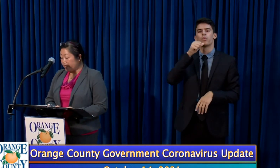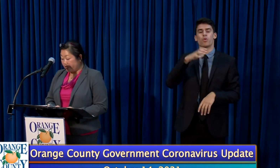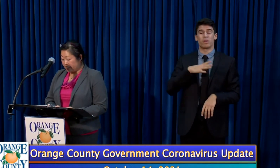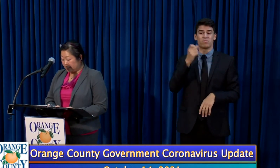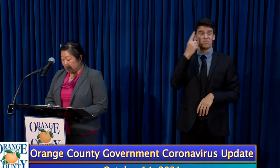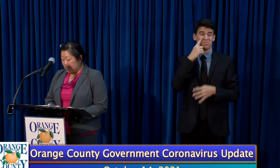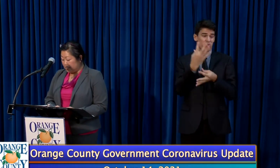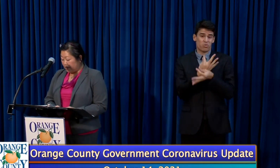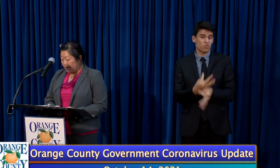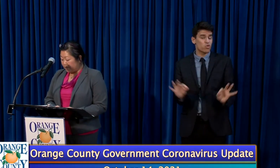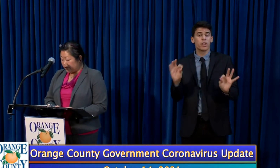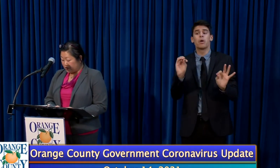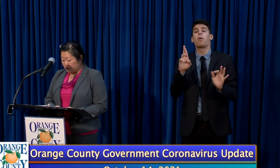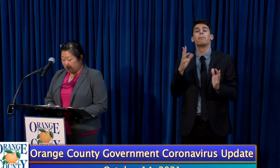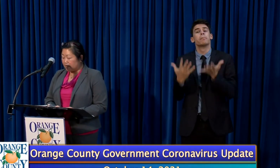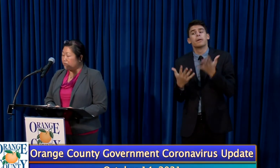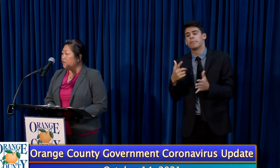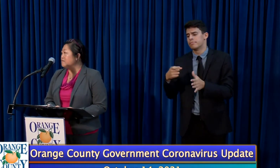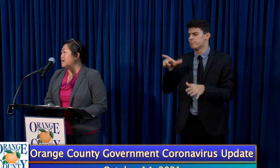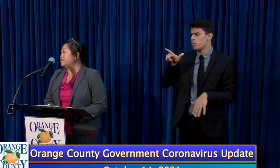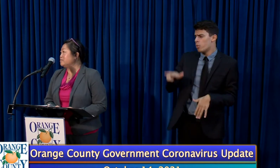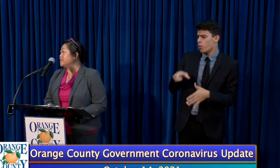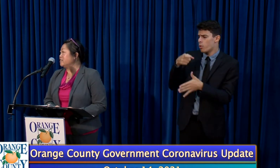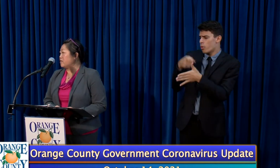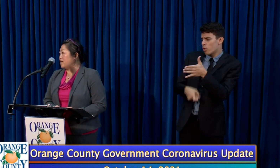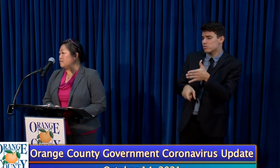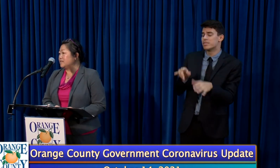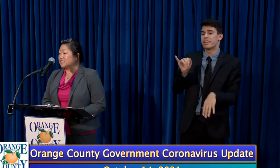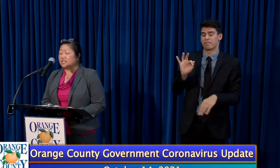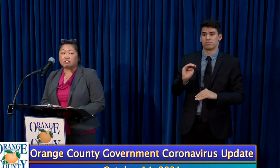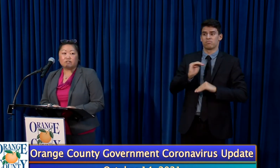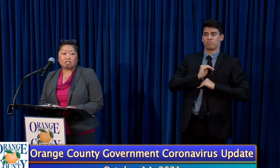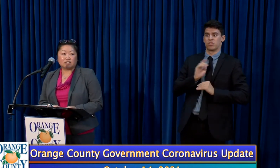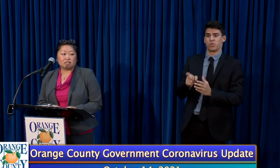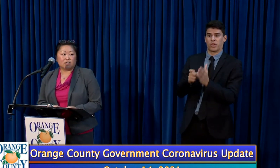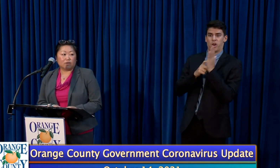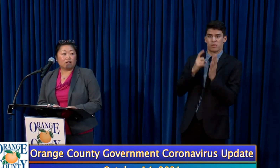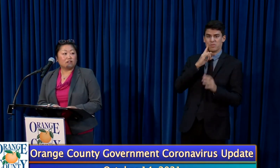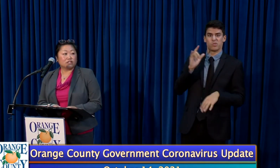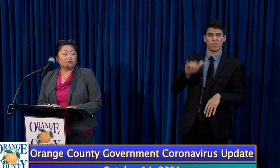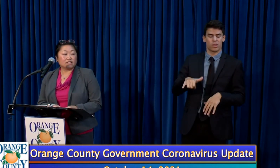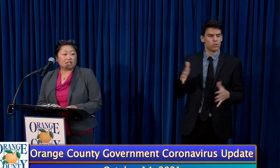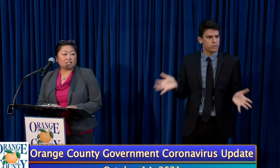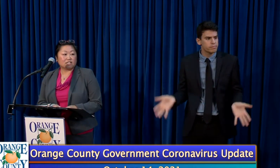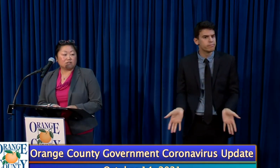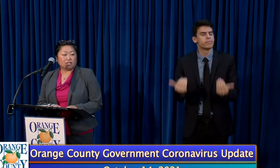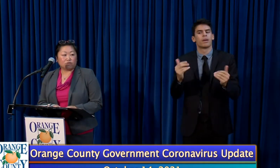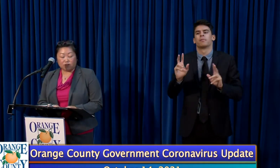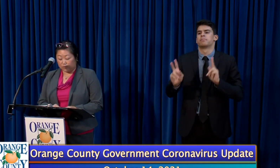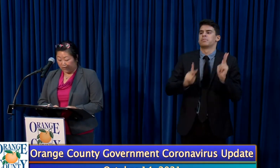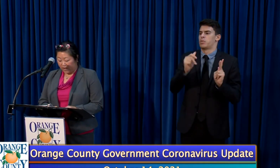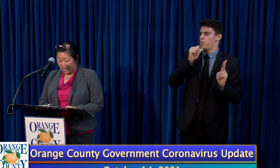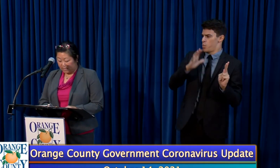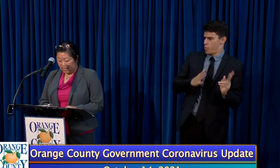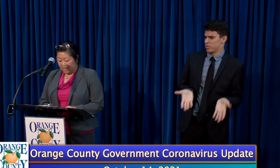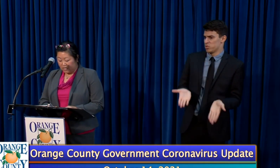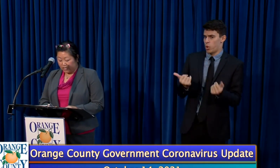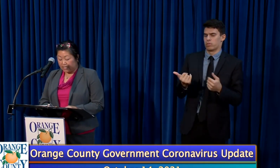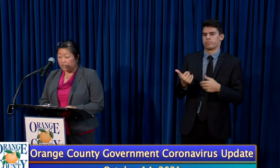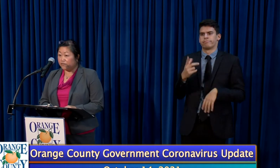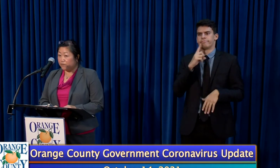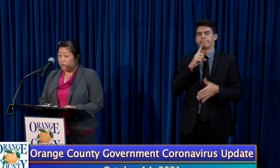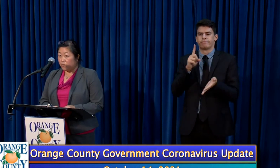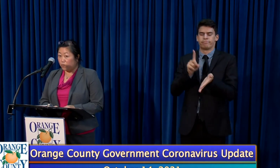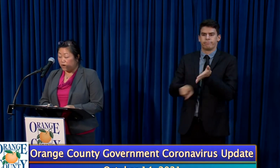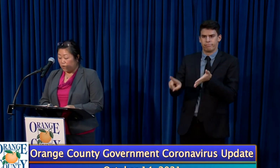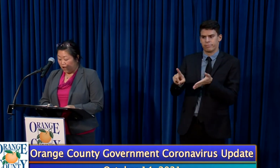low cost for those who meet the program eligibility requirements. And so this is a service that DOH Orange provides. To see